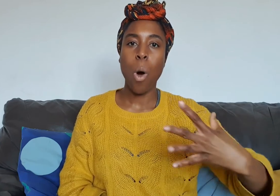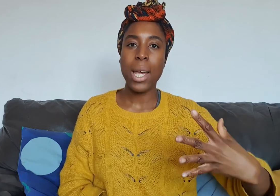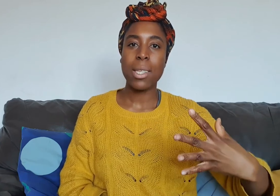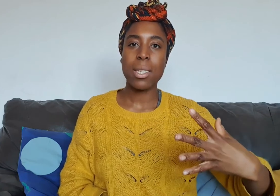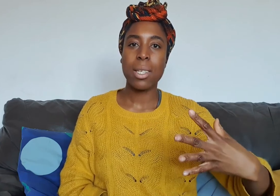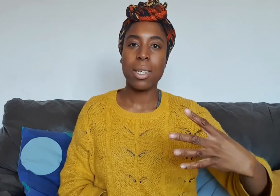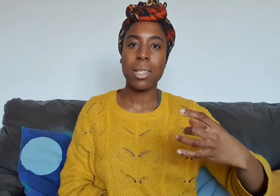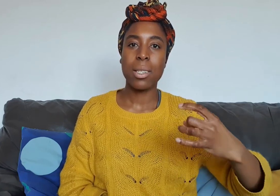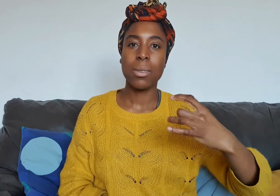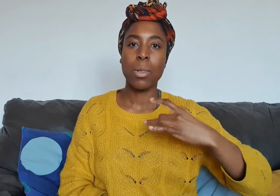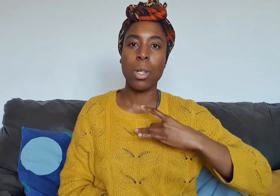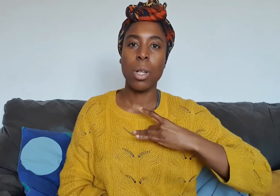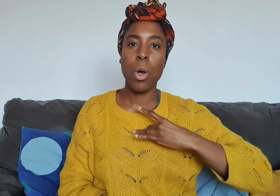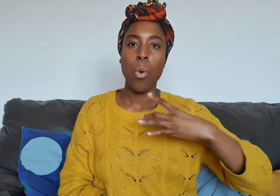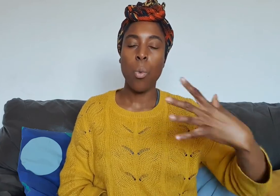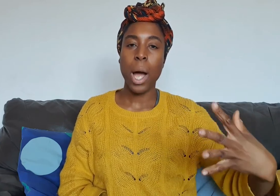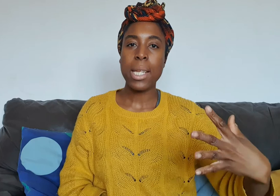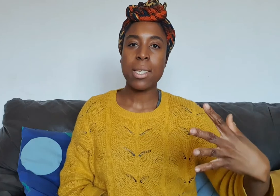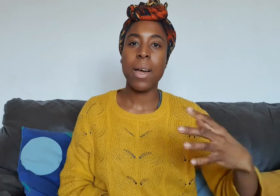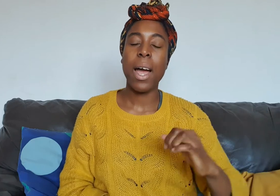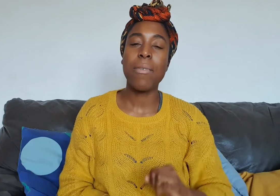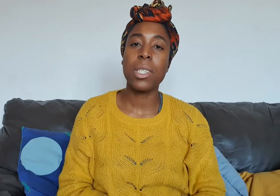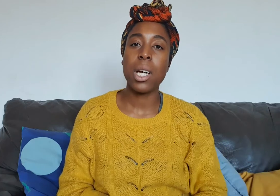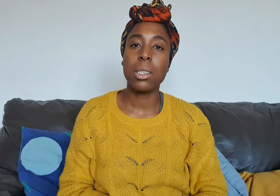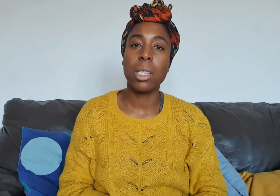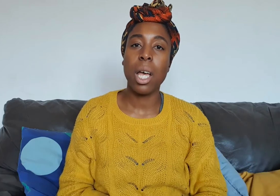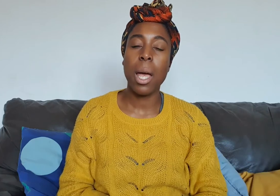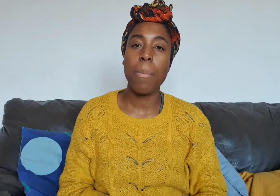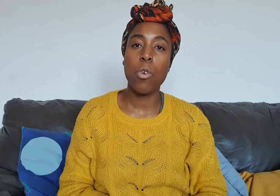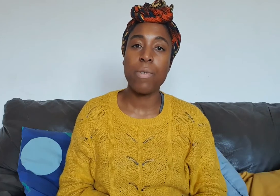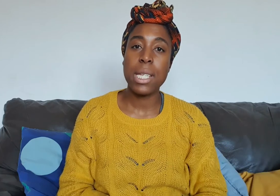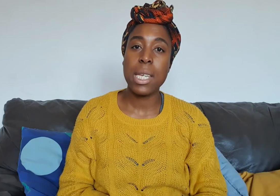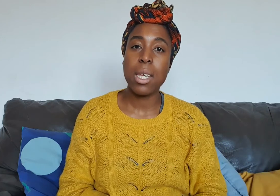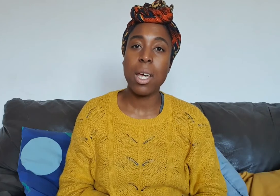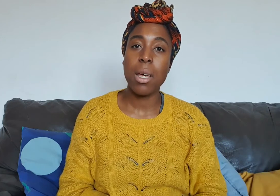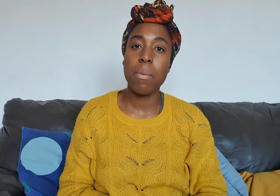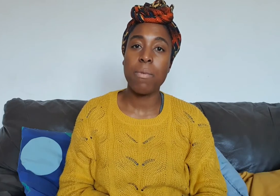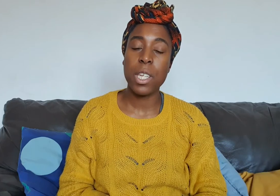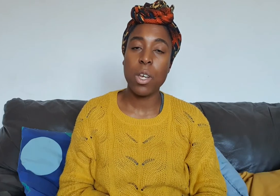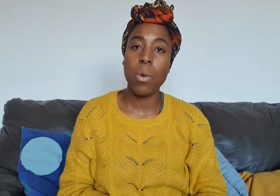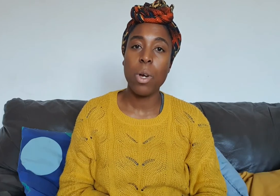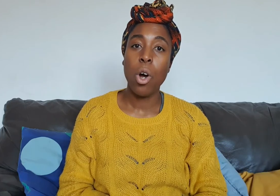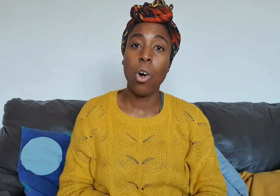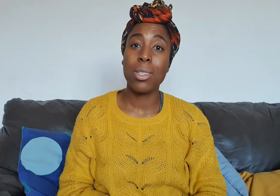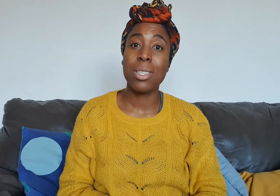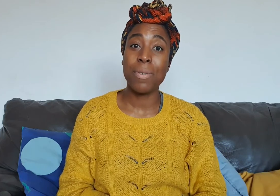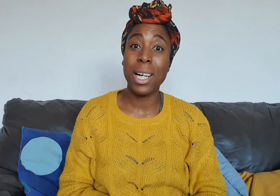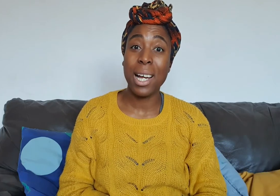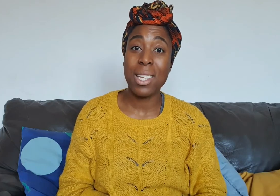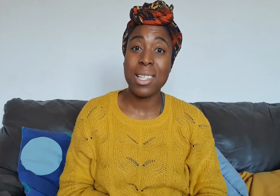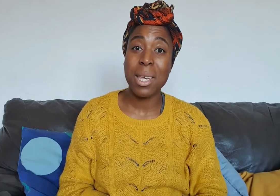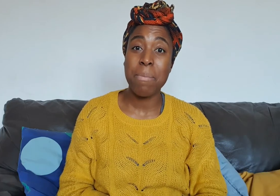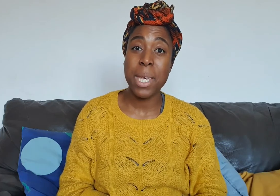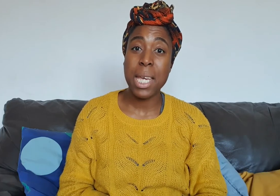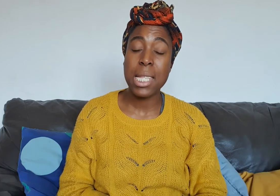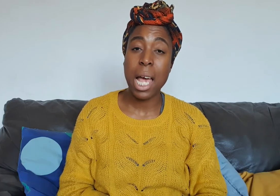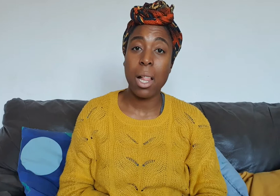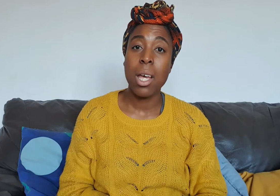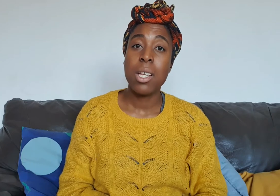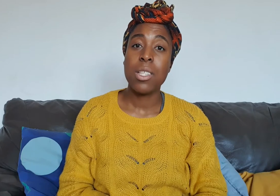White. White. Now I have done already a video on different colours in BSL, so I